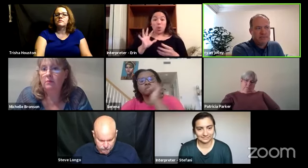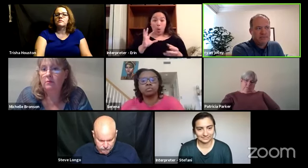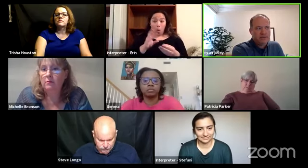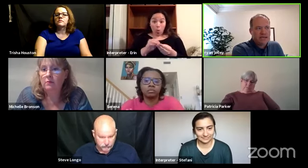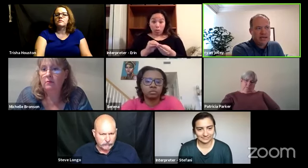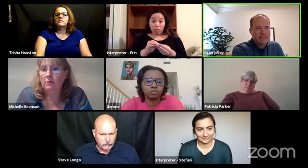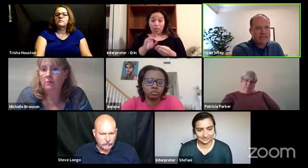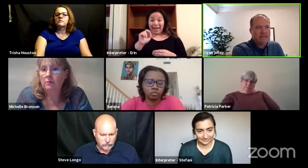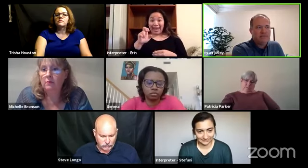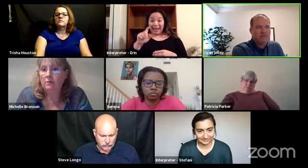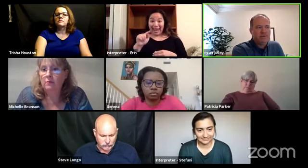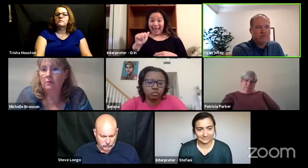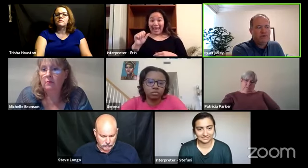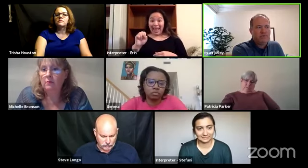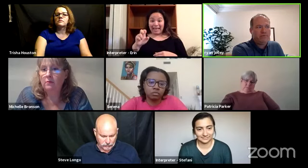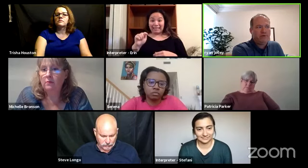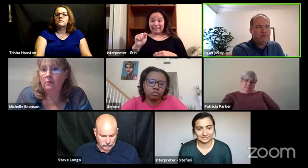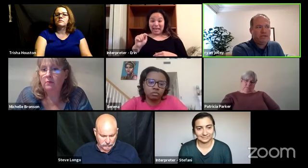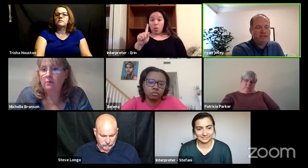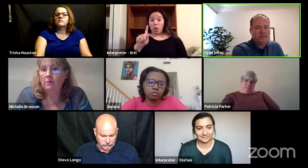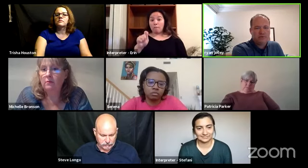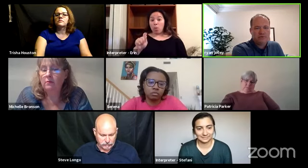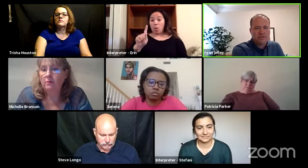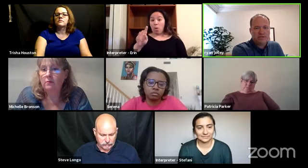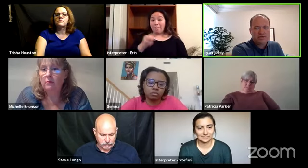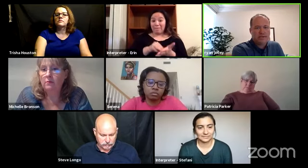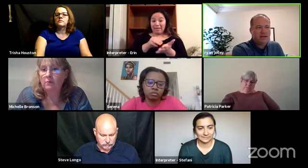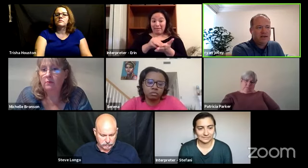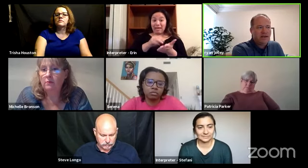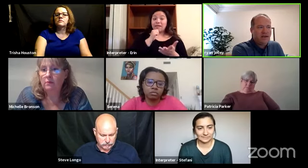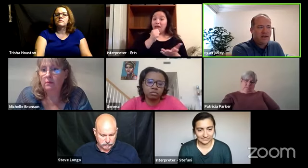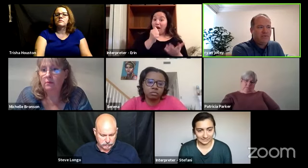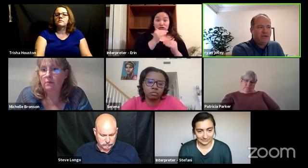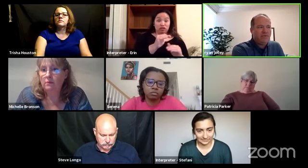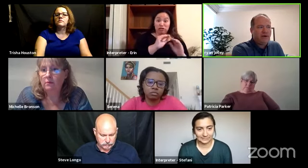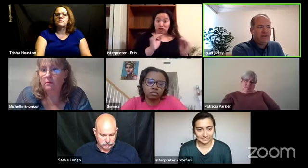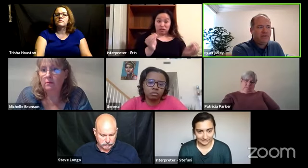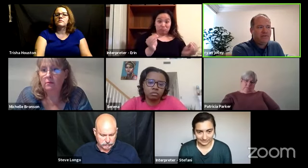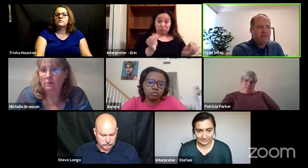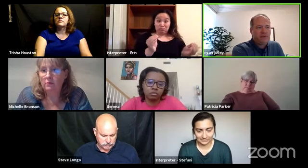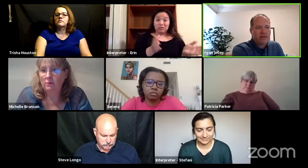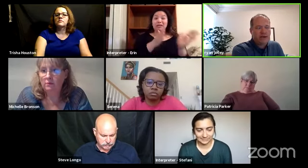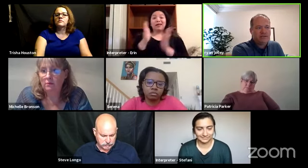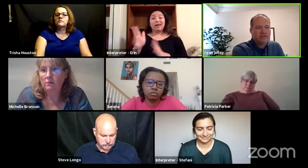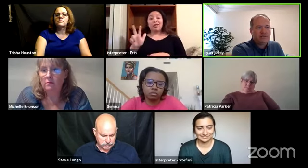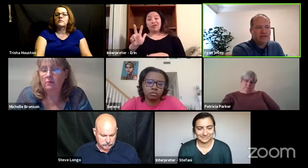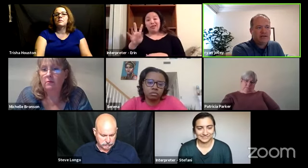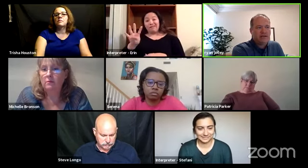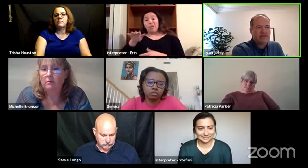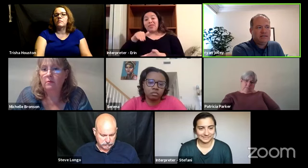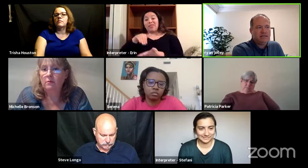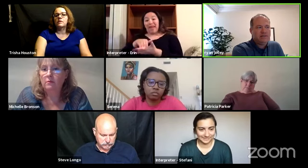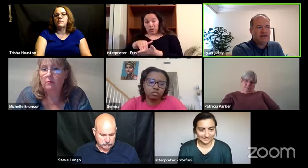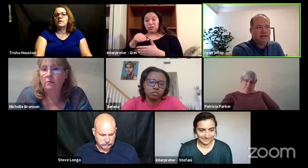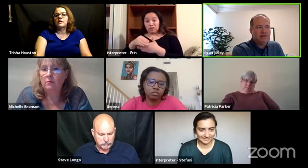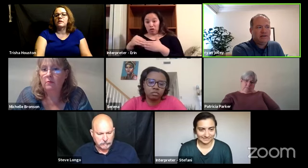net assets, 1.1 million is unrestricted, and we have about 34,000 that